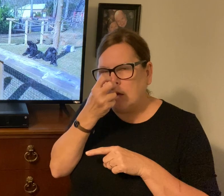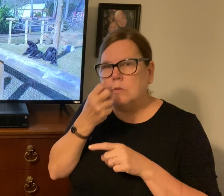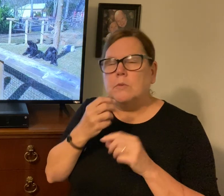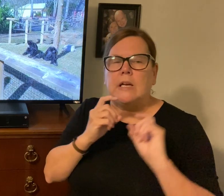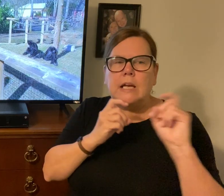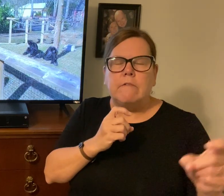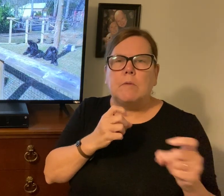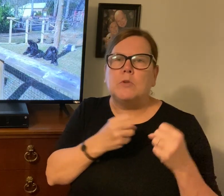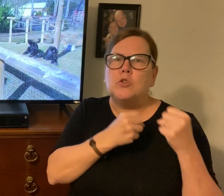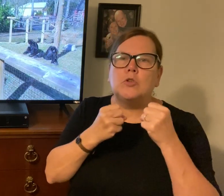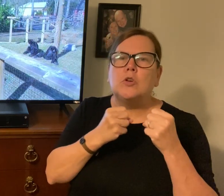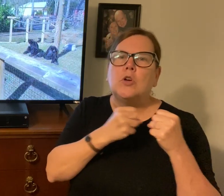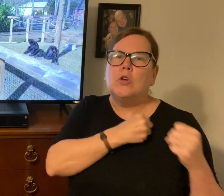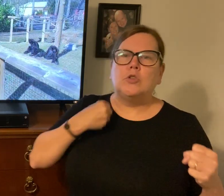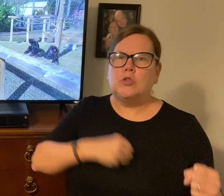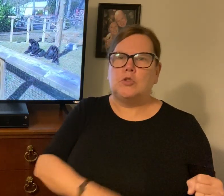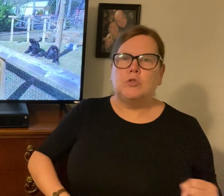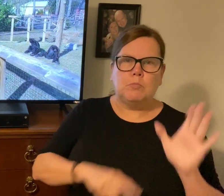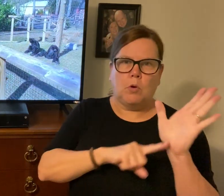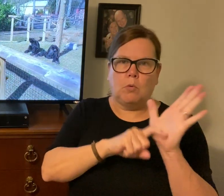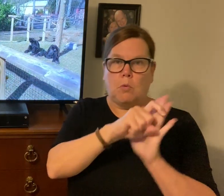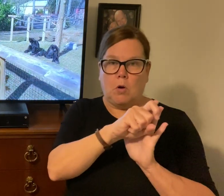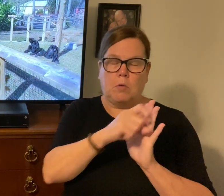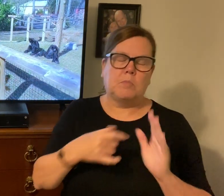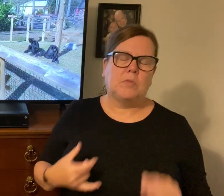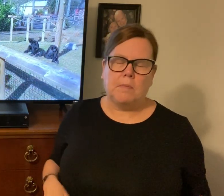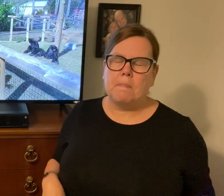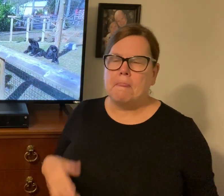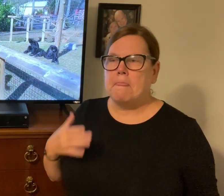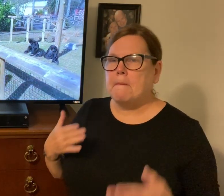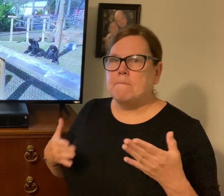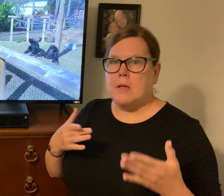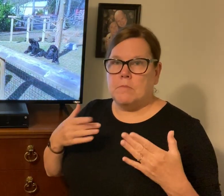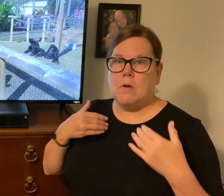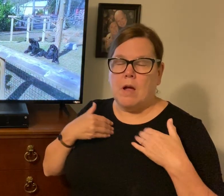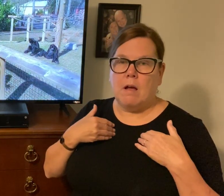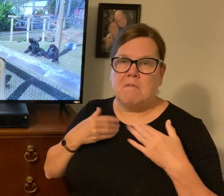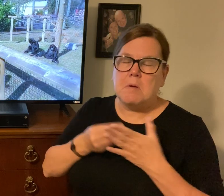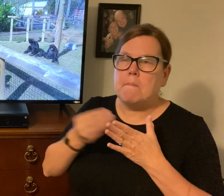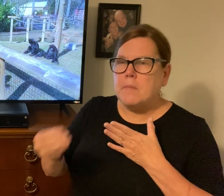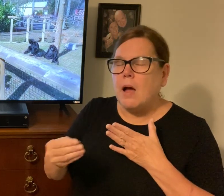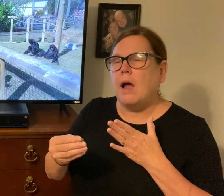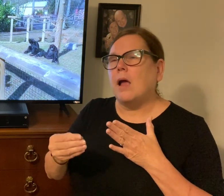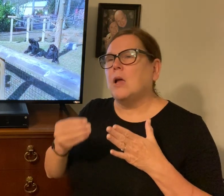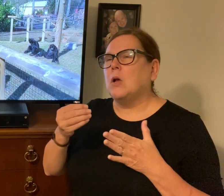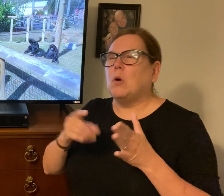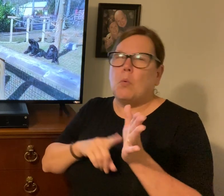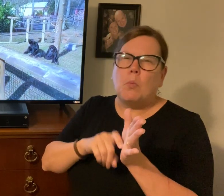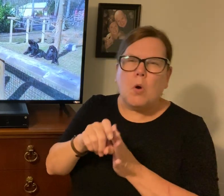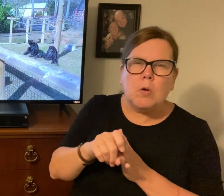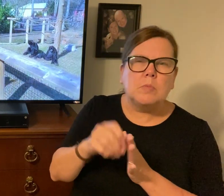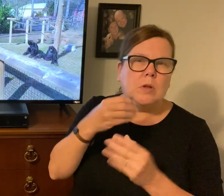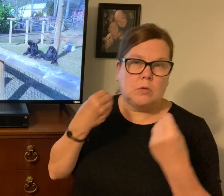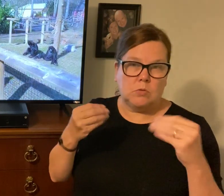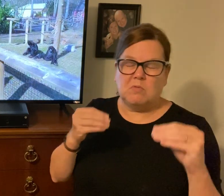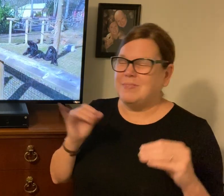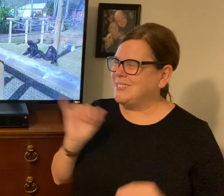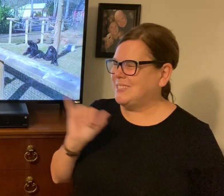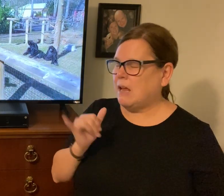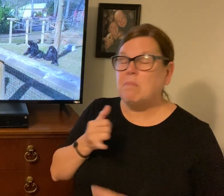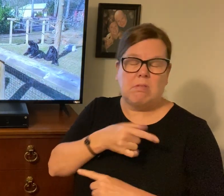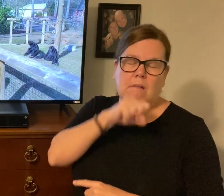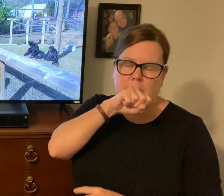the zoo and they love them. So you might have a reptile or amphibian at home that you might go buy mealworms or waxworms or superworms at the store. That's some of